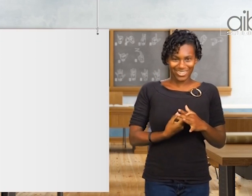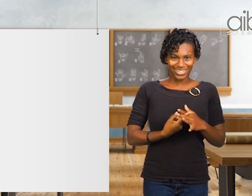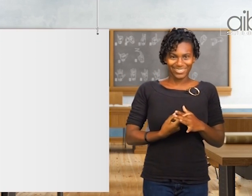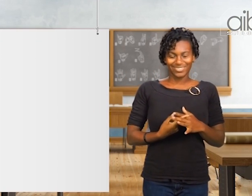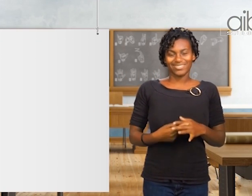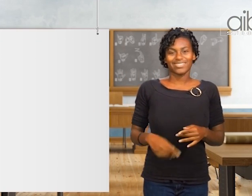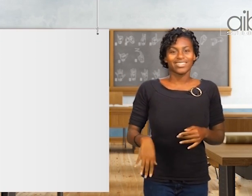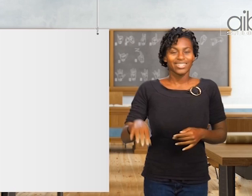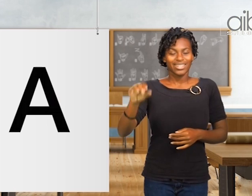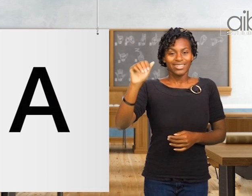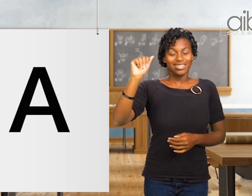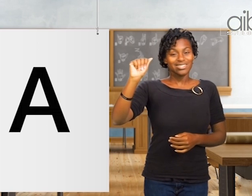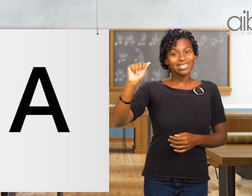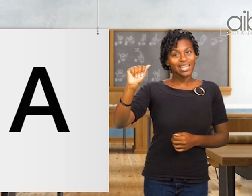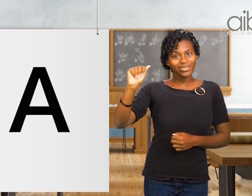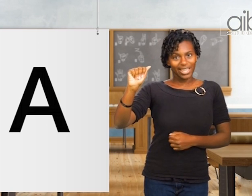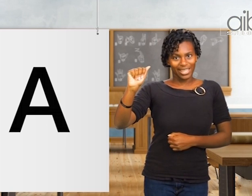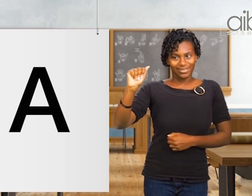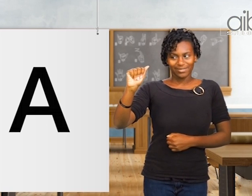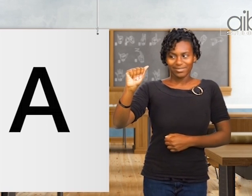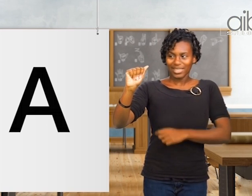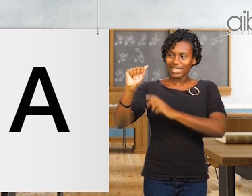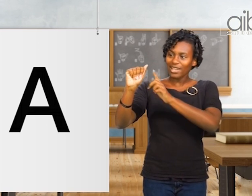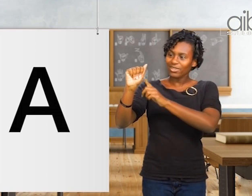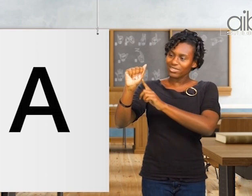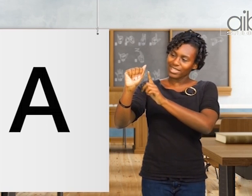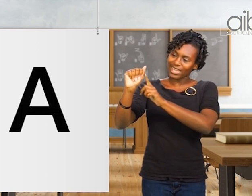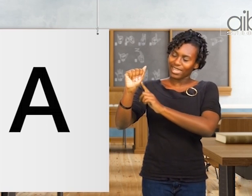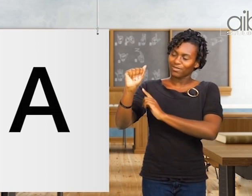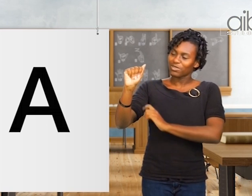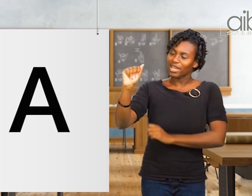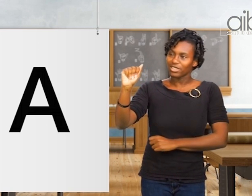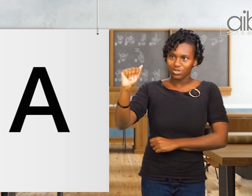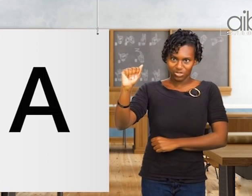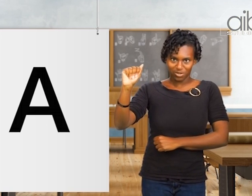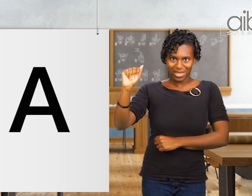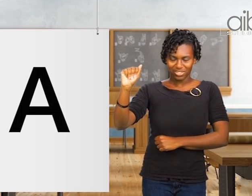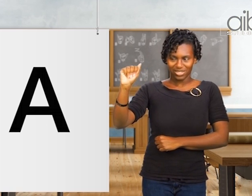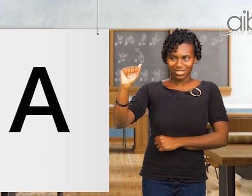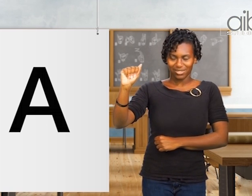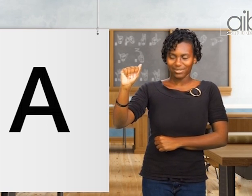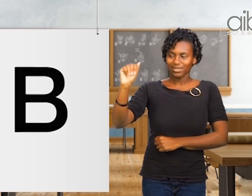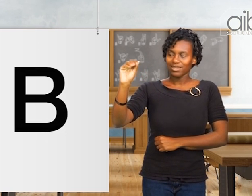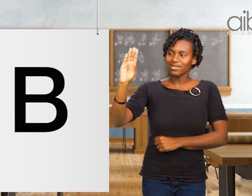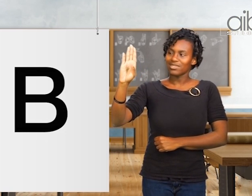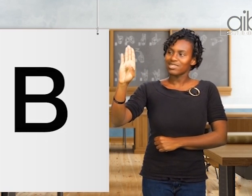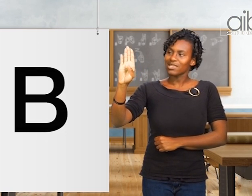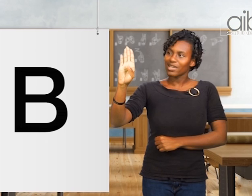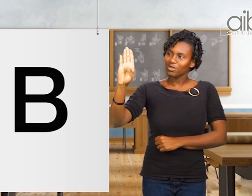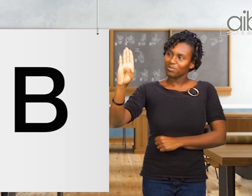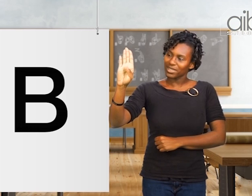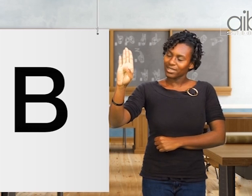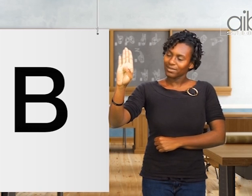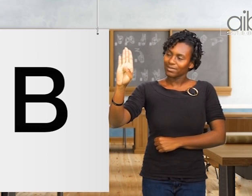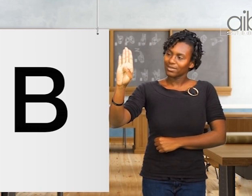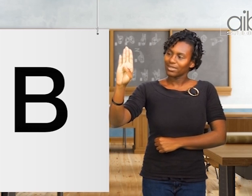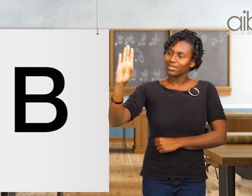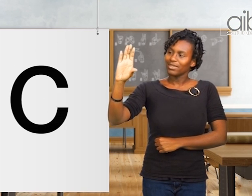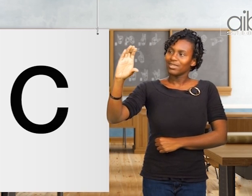started. This is the letter A. It kind of looks like an A if you kind of use your imagination. This is the letter B.